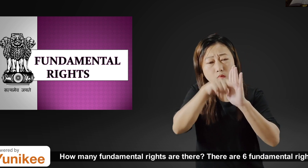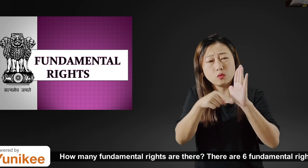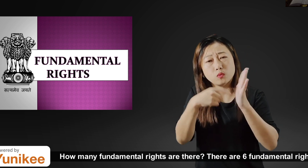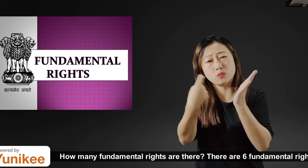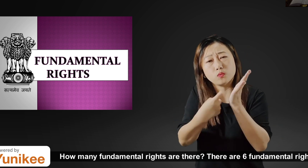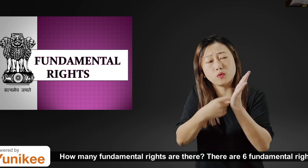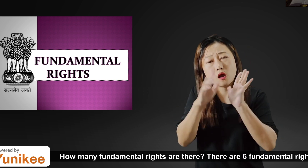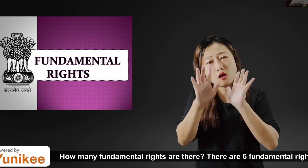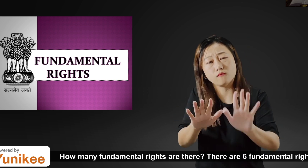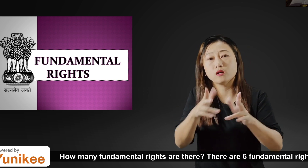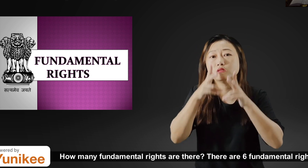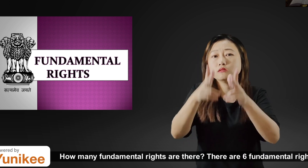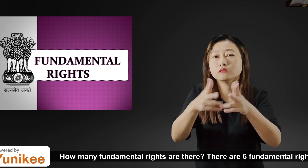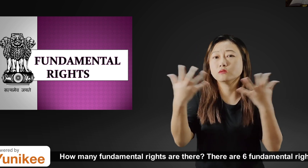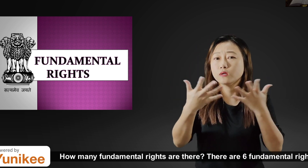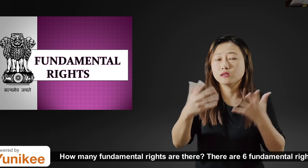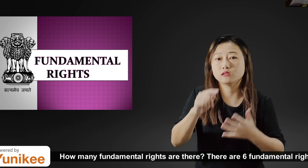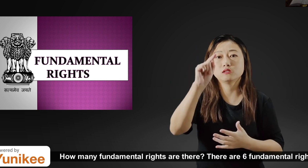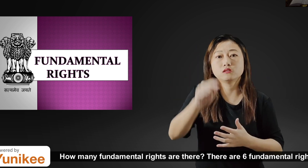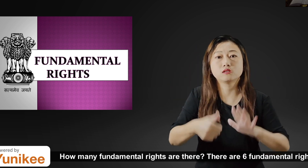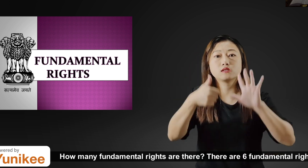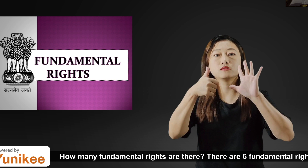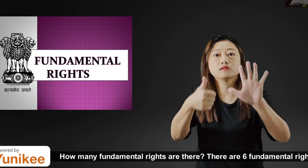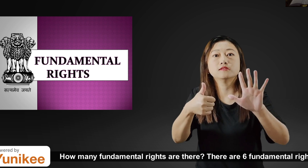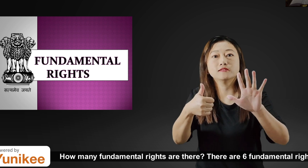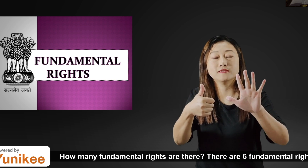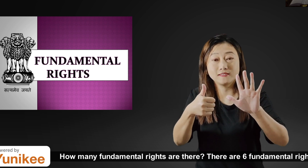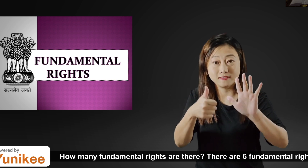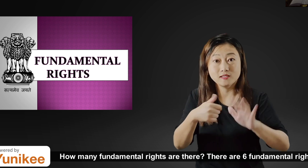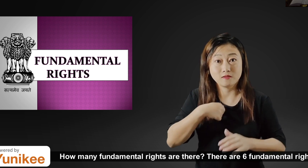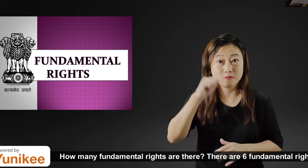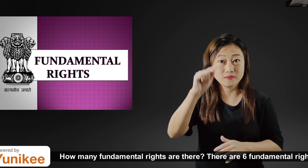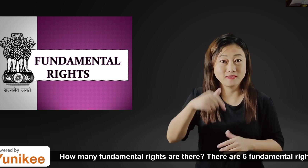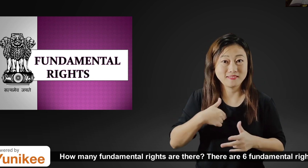how many fundamental rights are there there are six fundamental rights